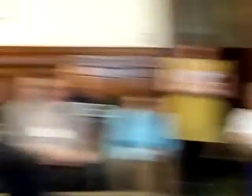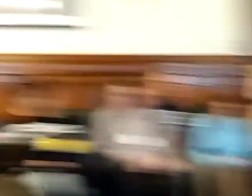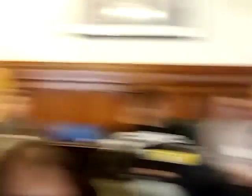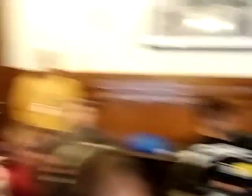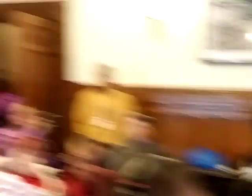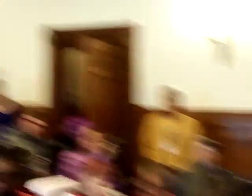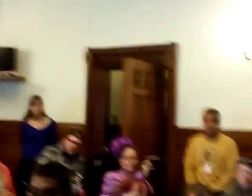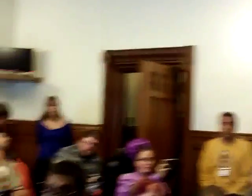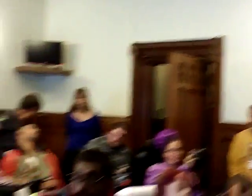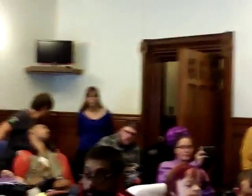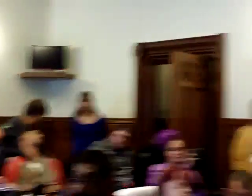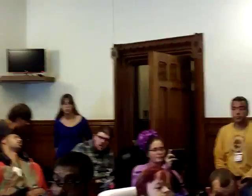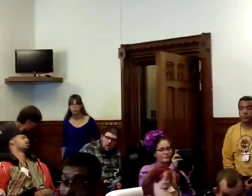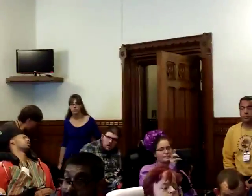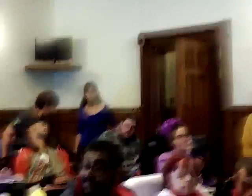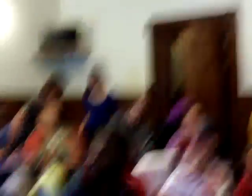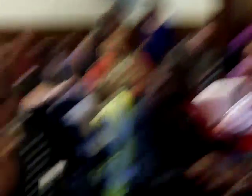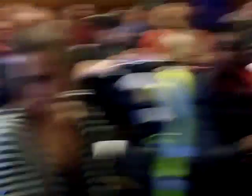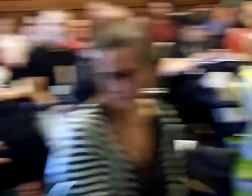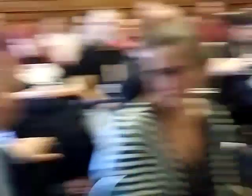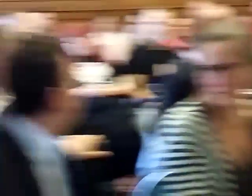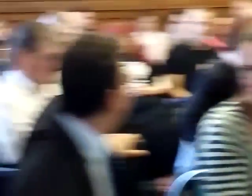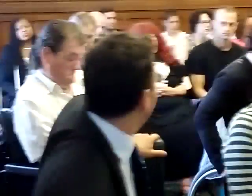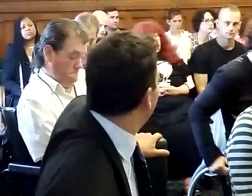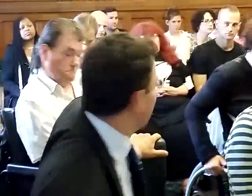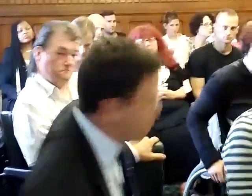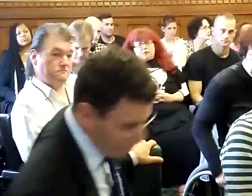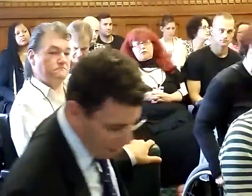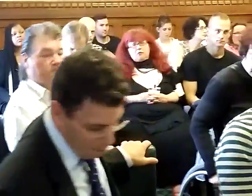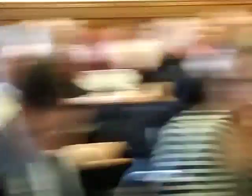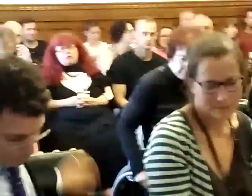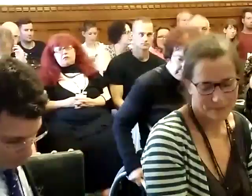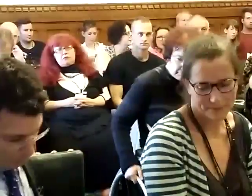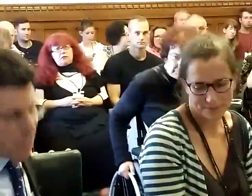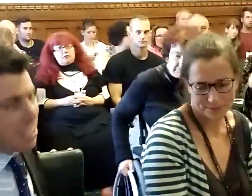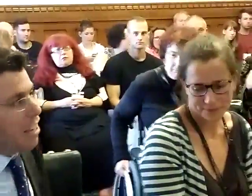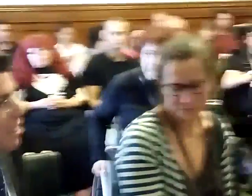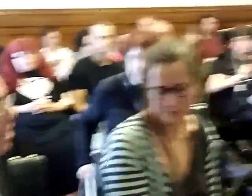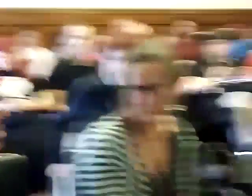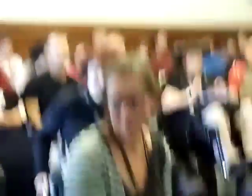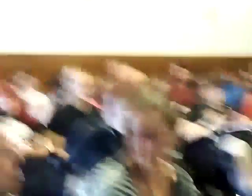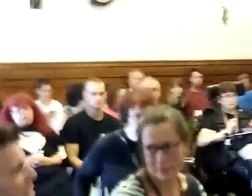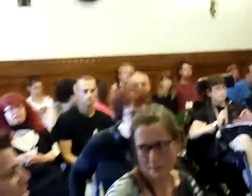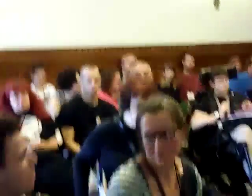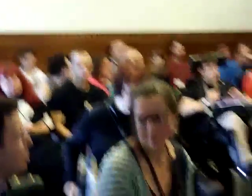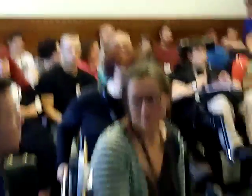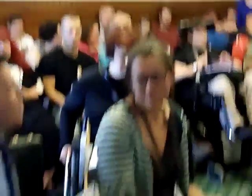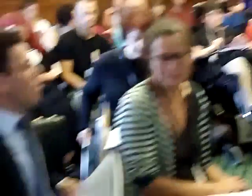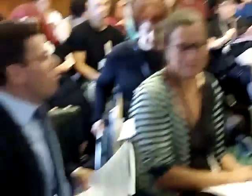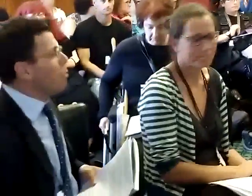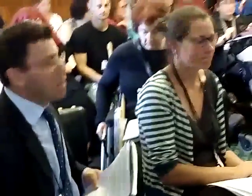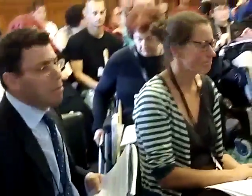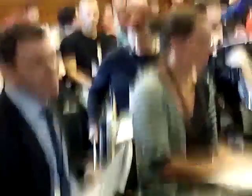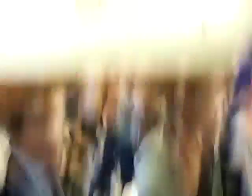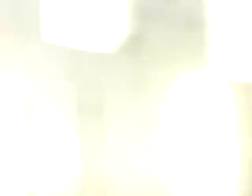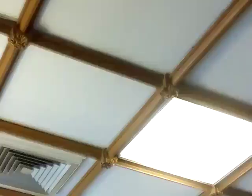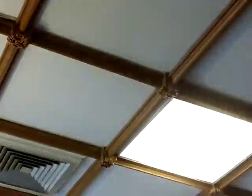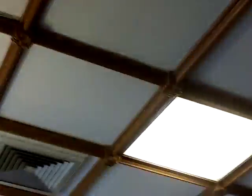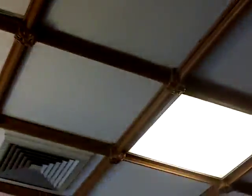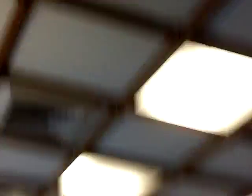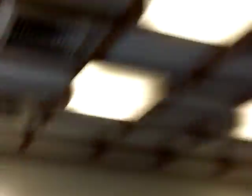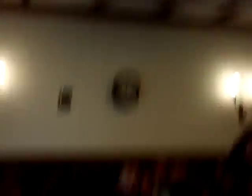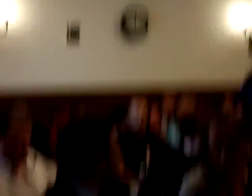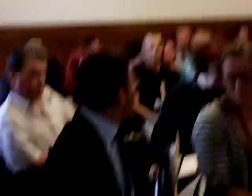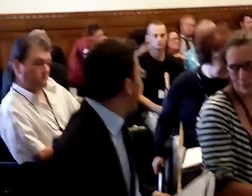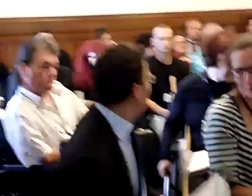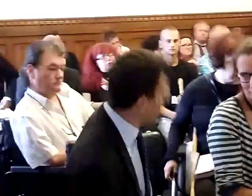we end. Well, thank you very much. I will be very brief, but obviously I think the testimonies of what people have said